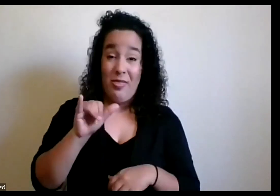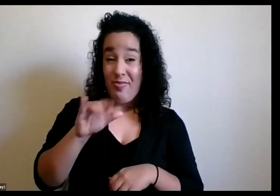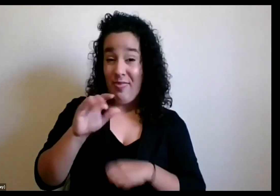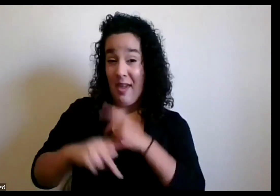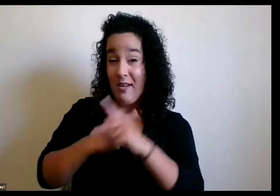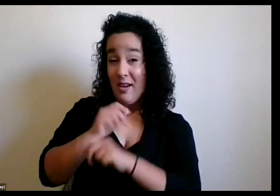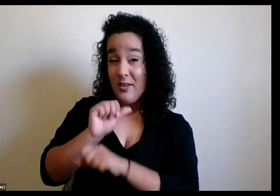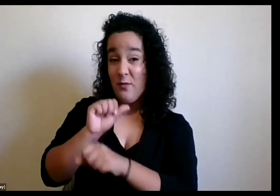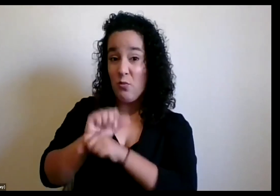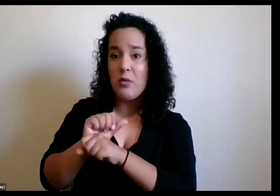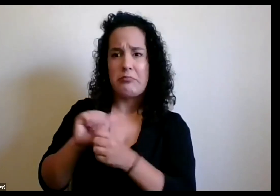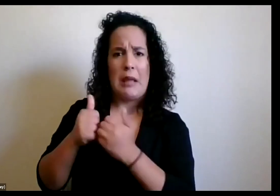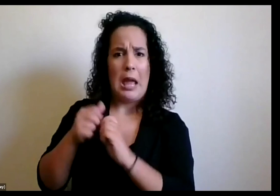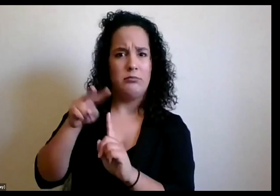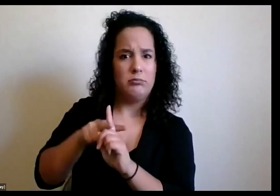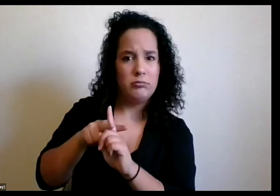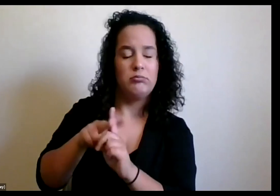the